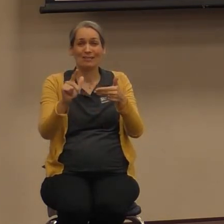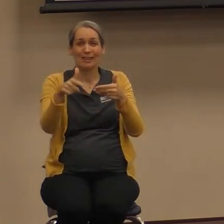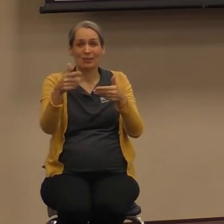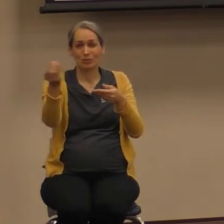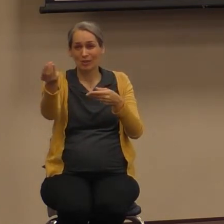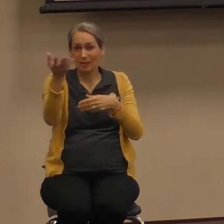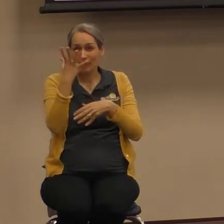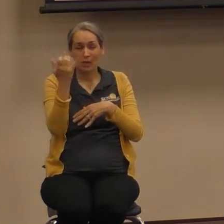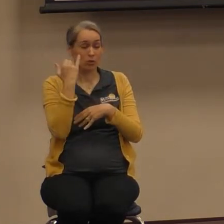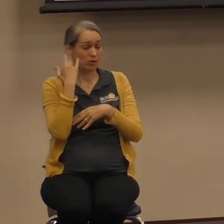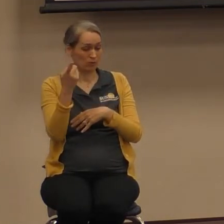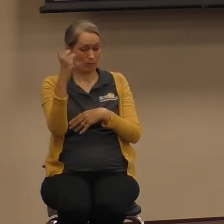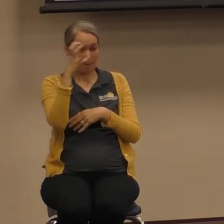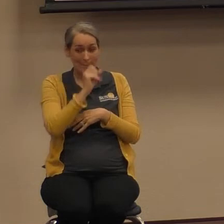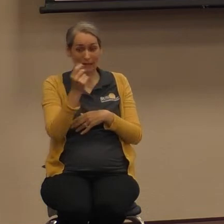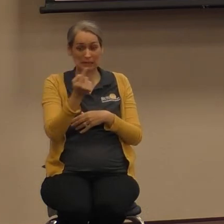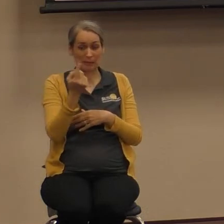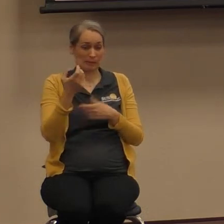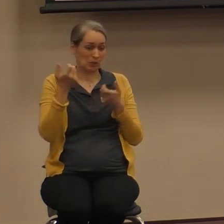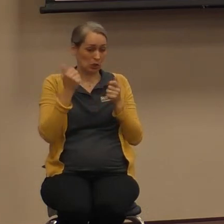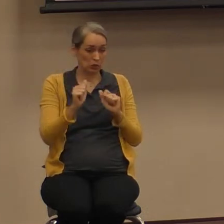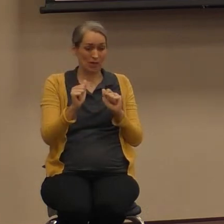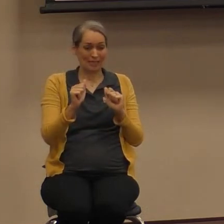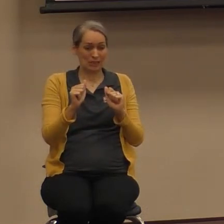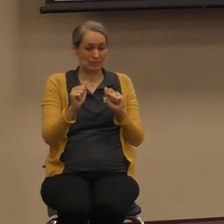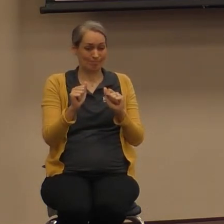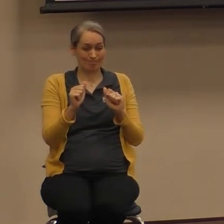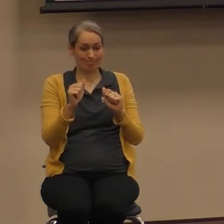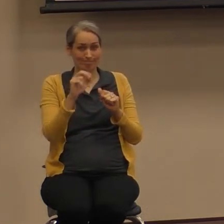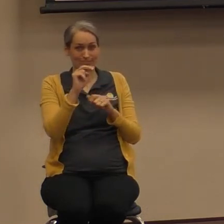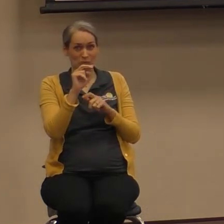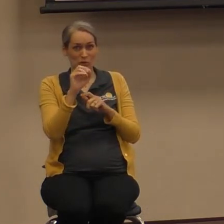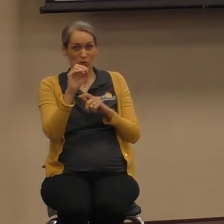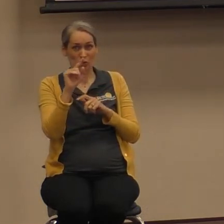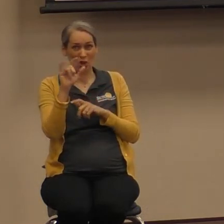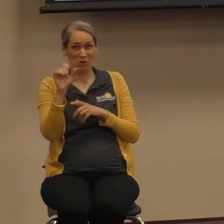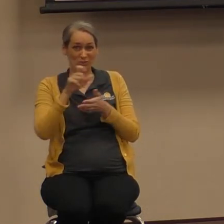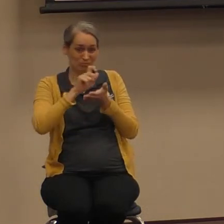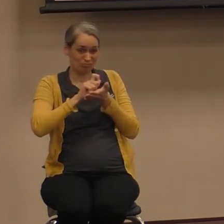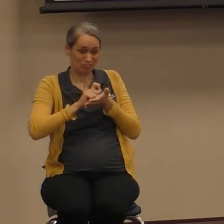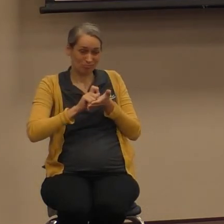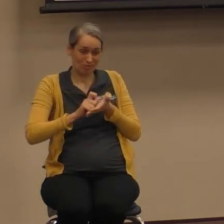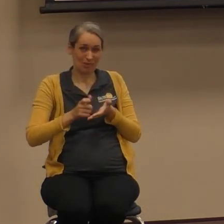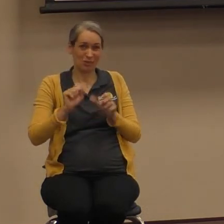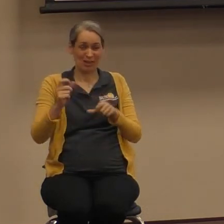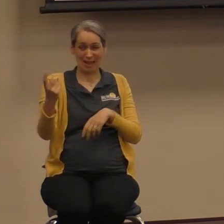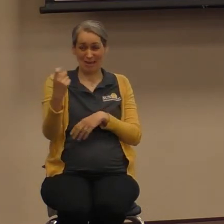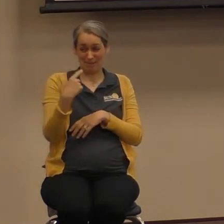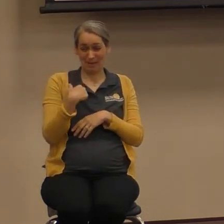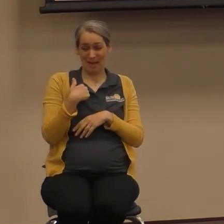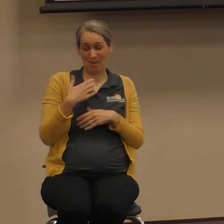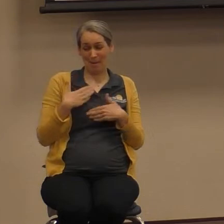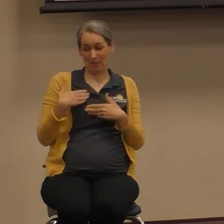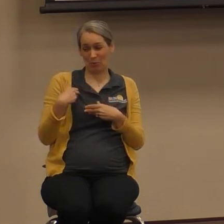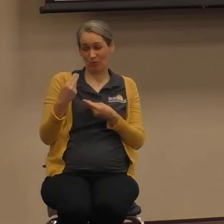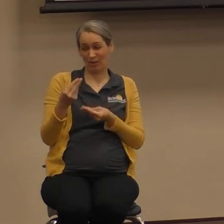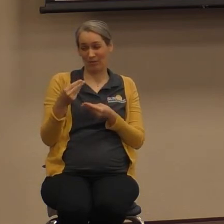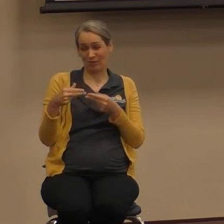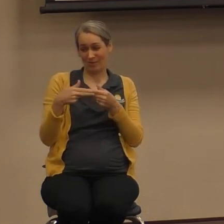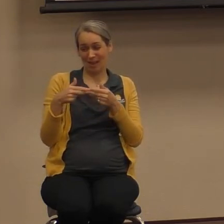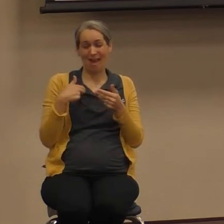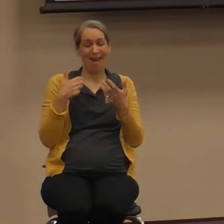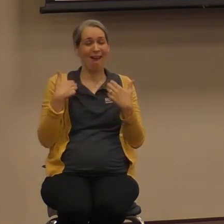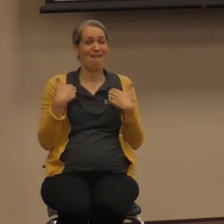you're going, whoa, I didn't get that, or I'm trying to take notes and you went by. Come talk to me after for the slides. I'd be happy to give it to you. Second thing is I have a ton of